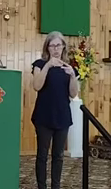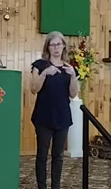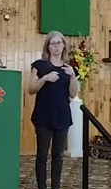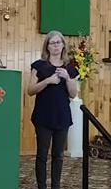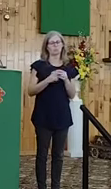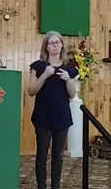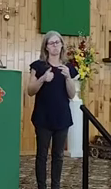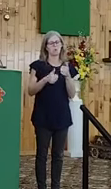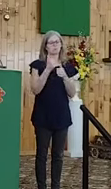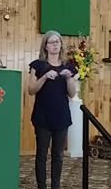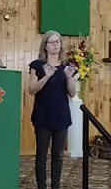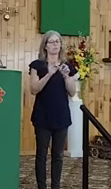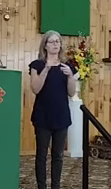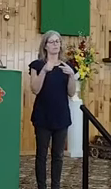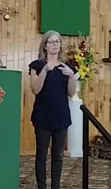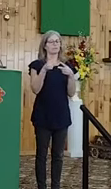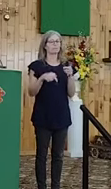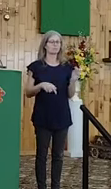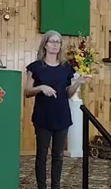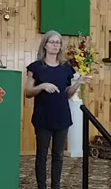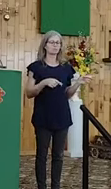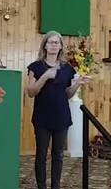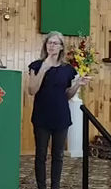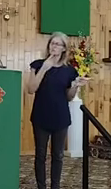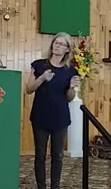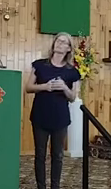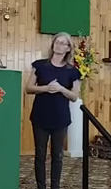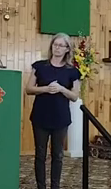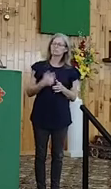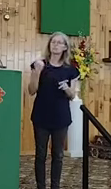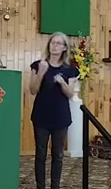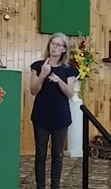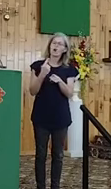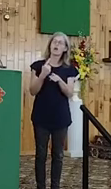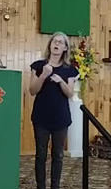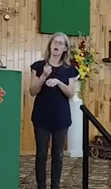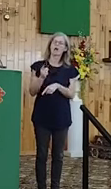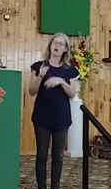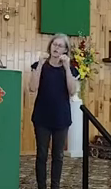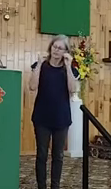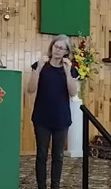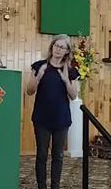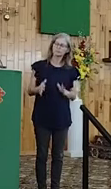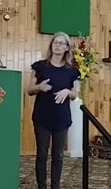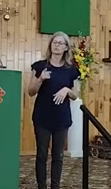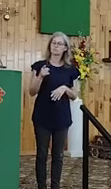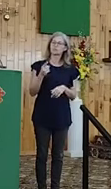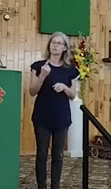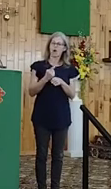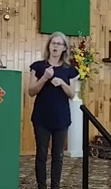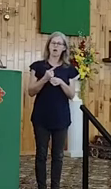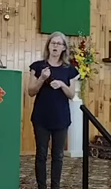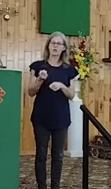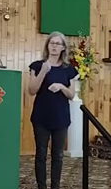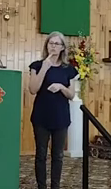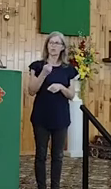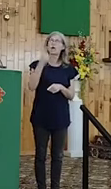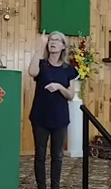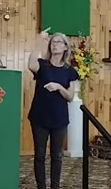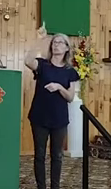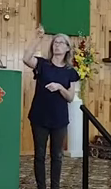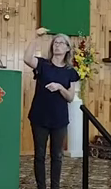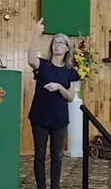The scribe said to him, "Well said, teacher, you are right in saying he is one and